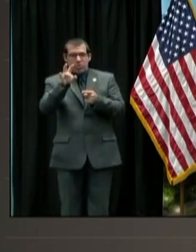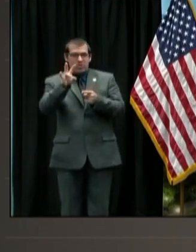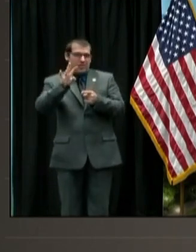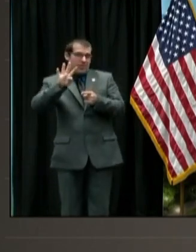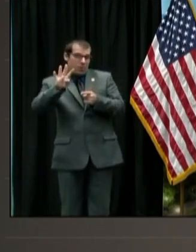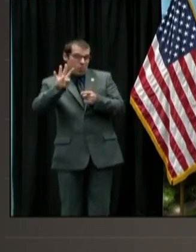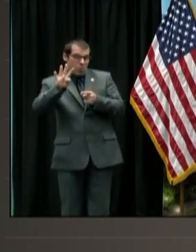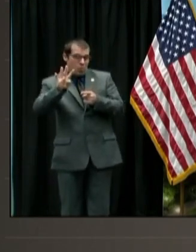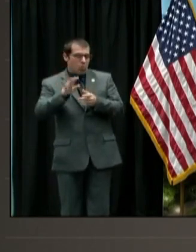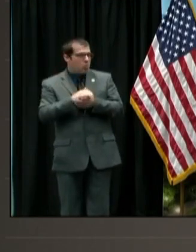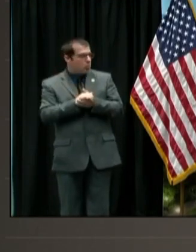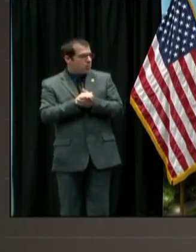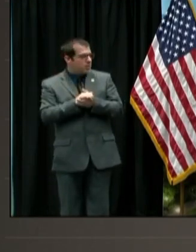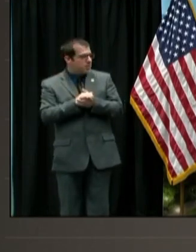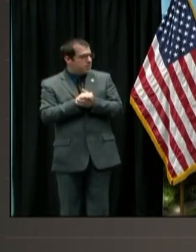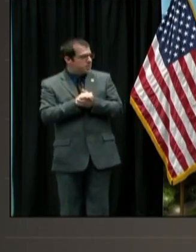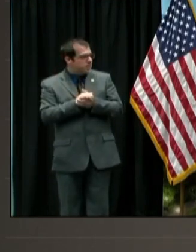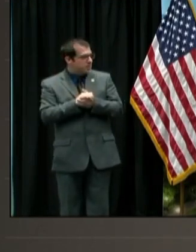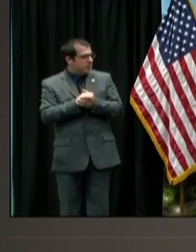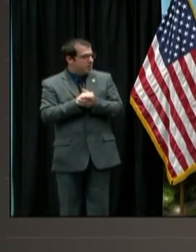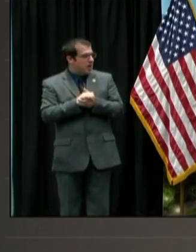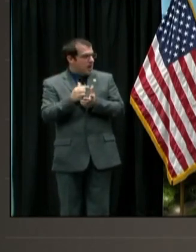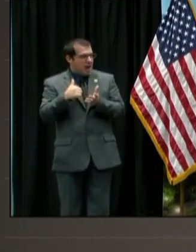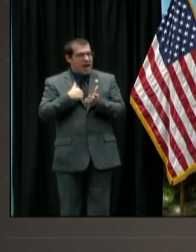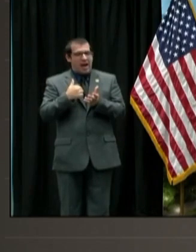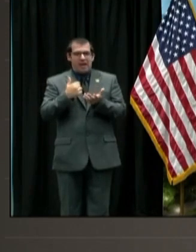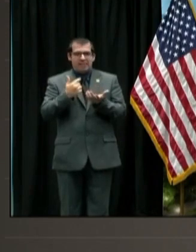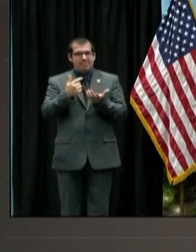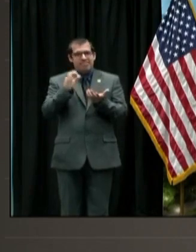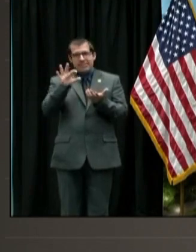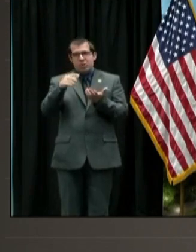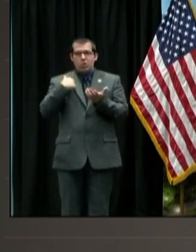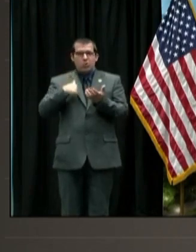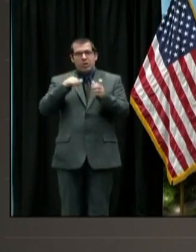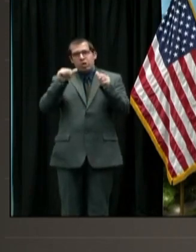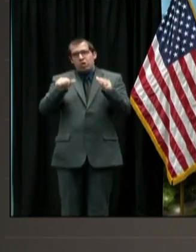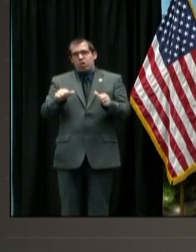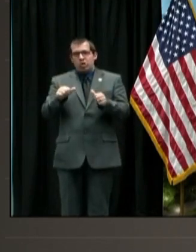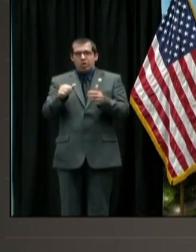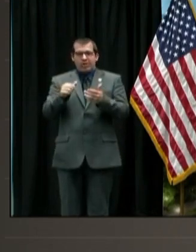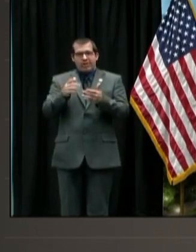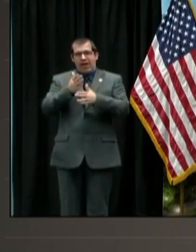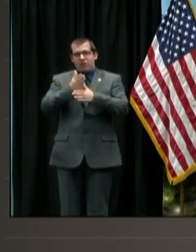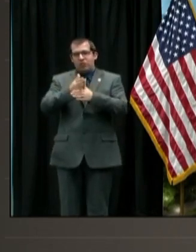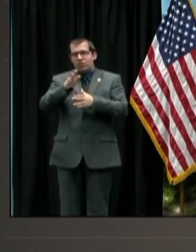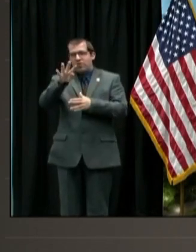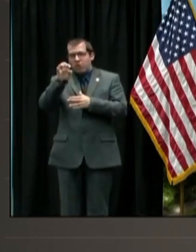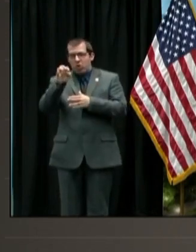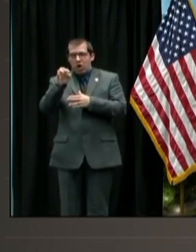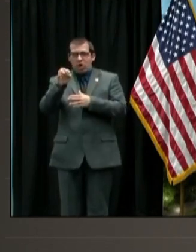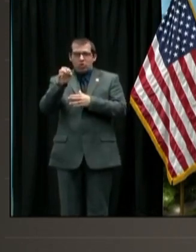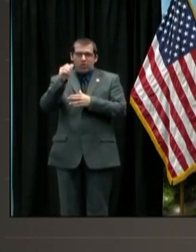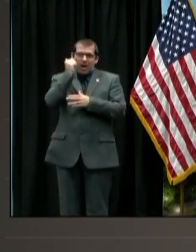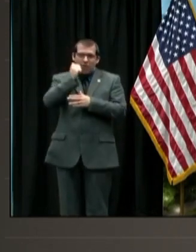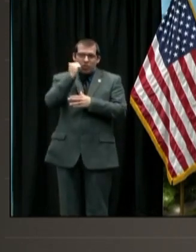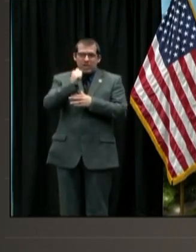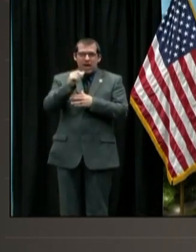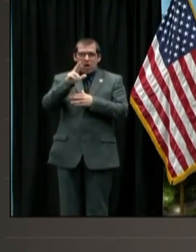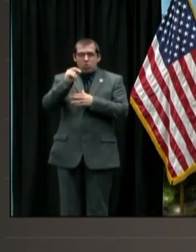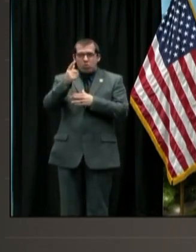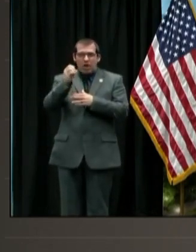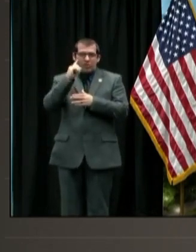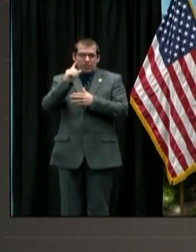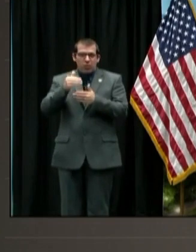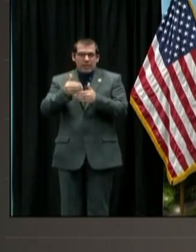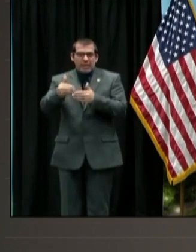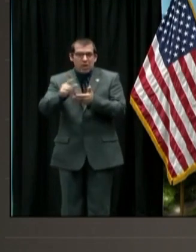274, but I said that we could be in the 400 a day range for the coming week, so